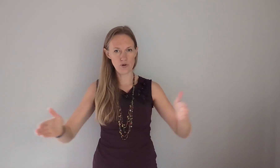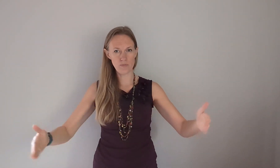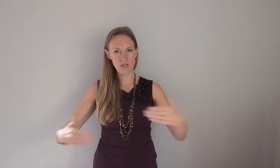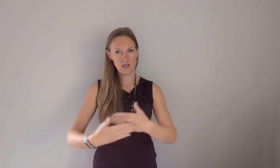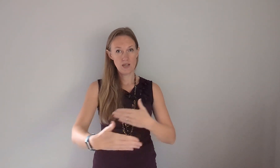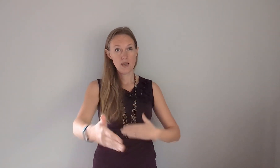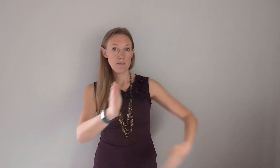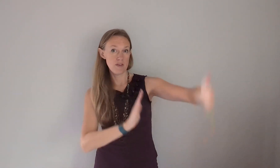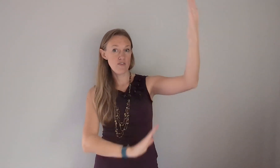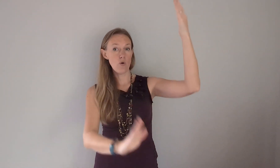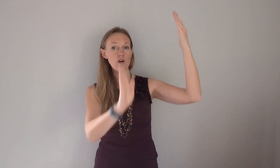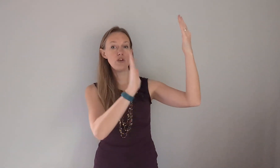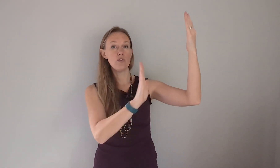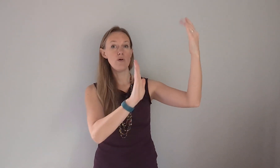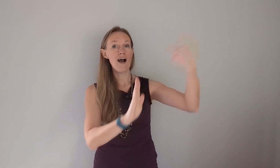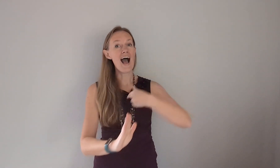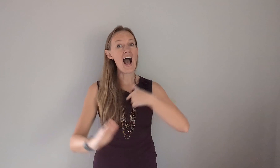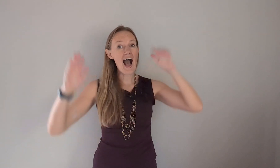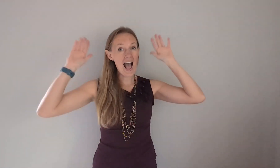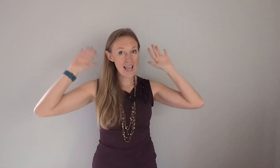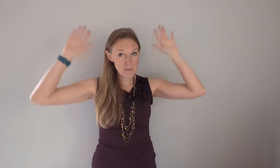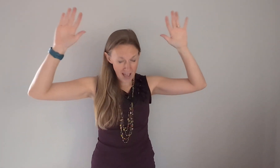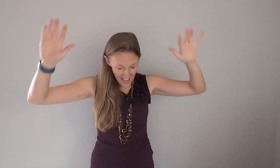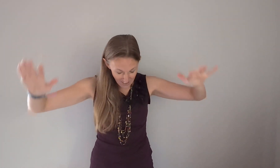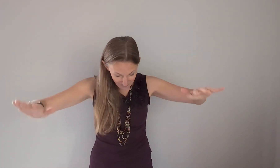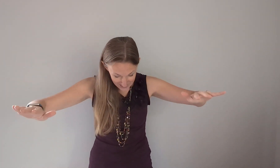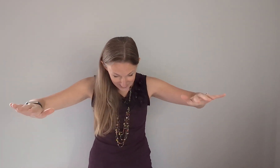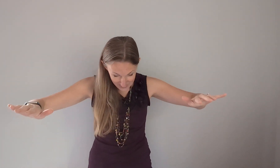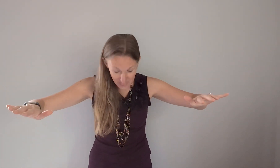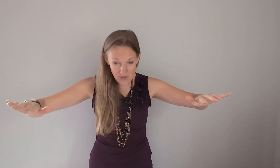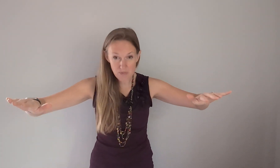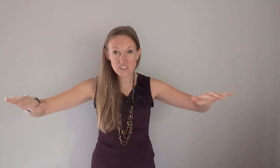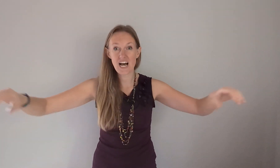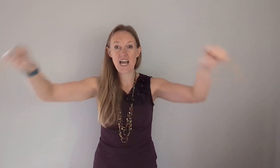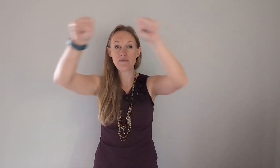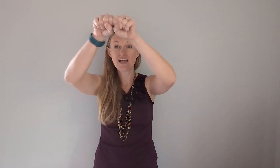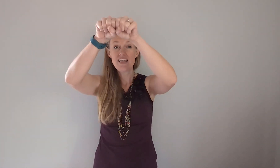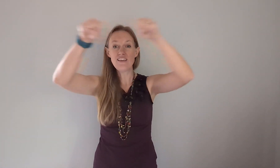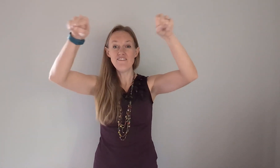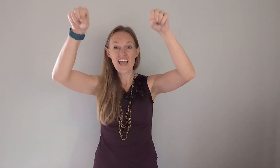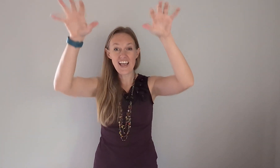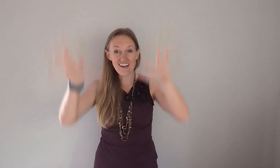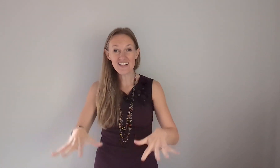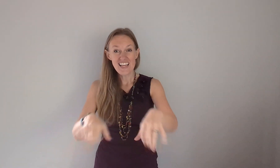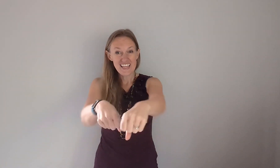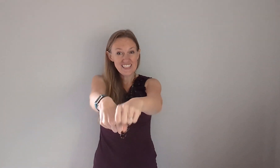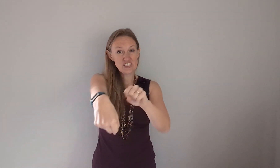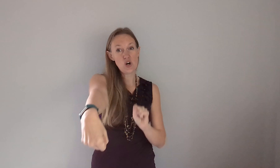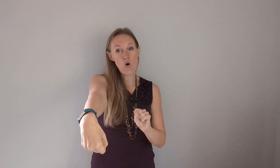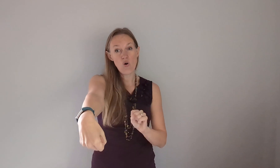room. Before you, I bow. Now we do that 3 more times. The veil is